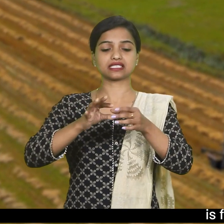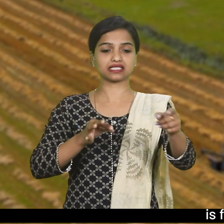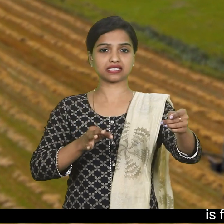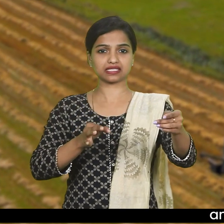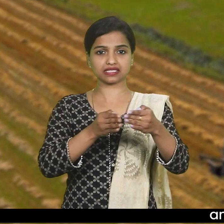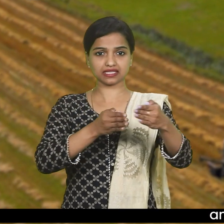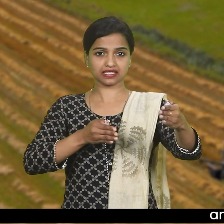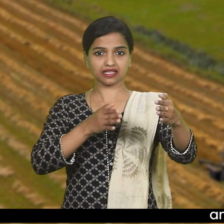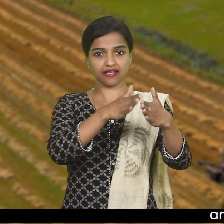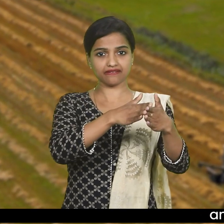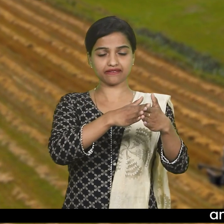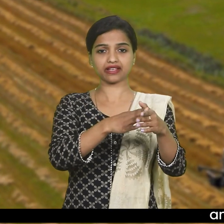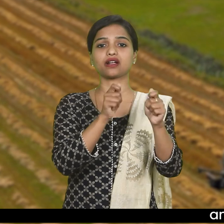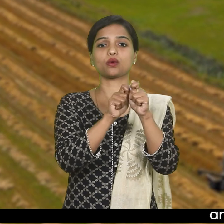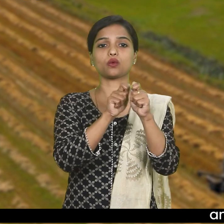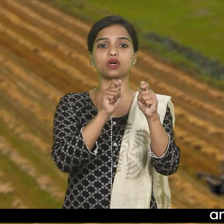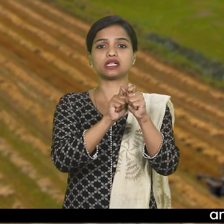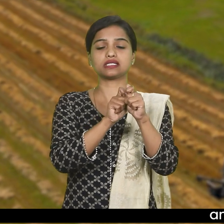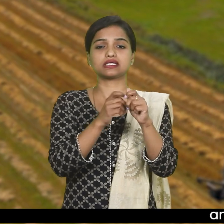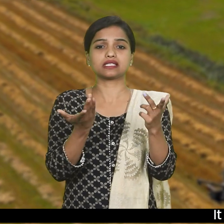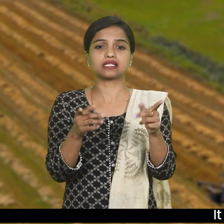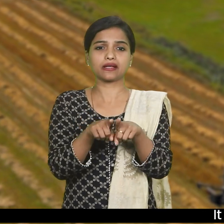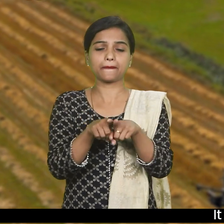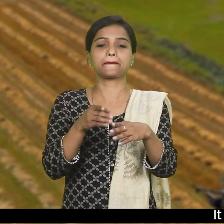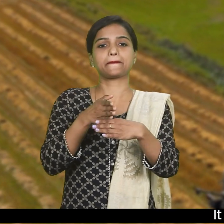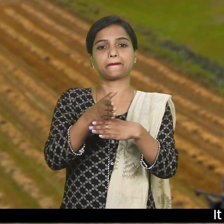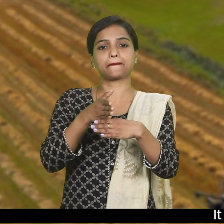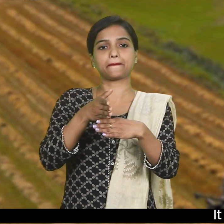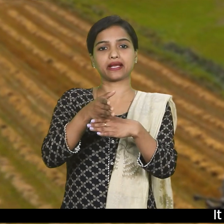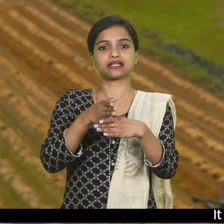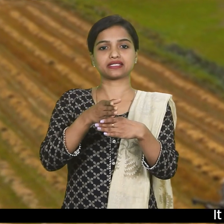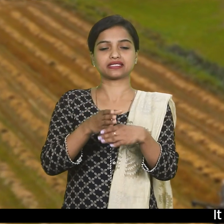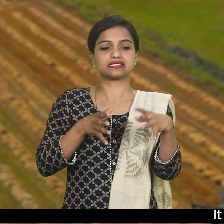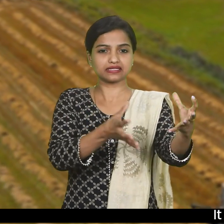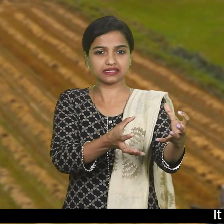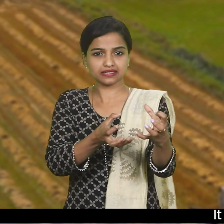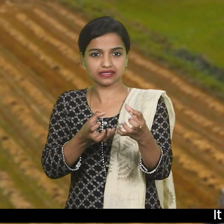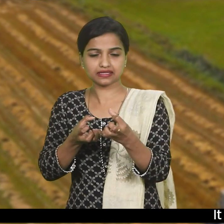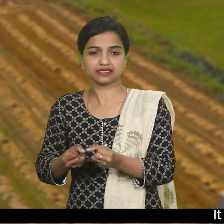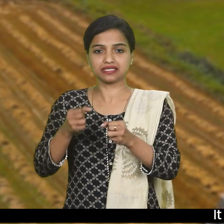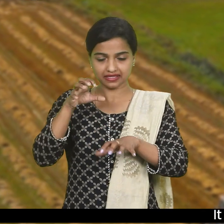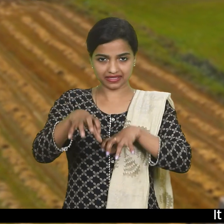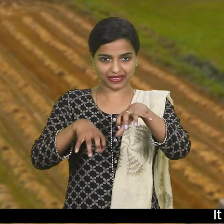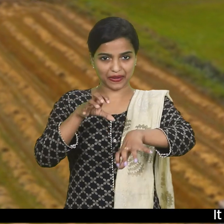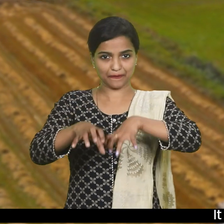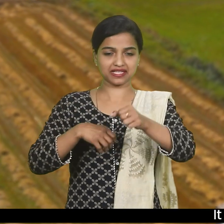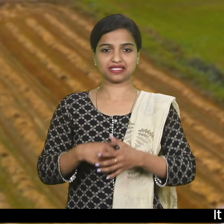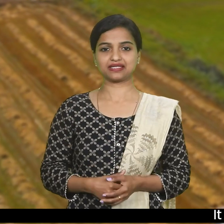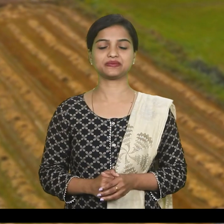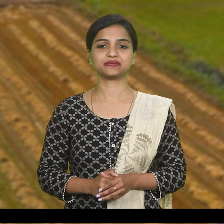ends and works like a blade. It is pulled by animals.